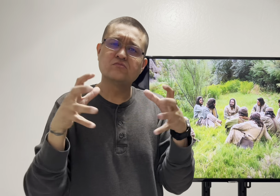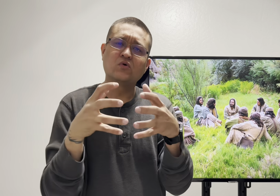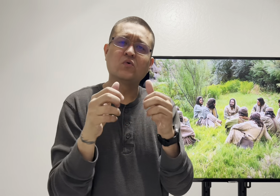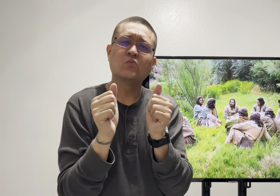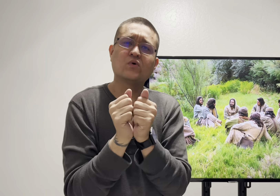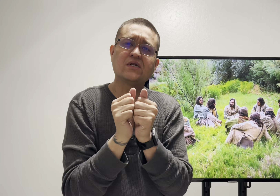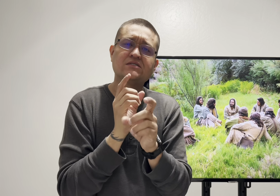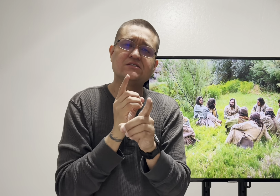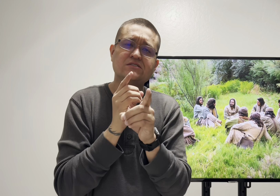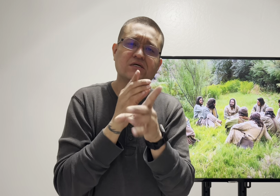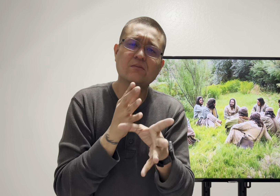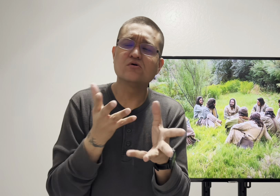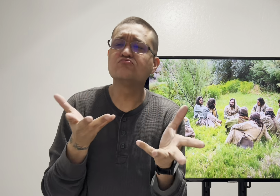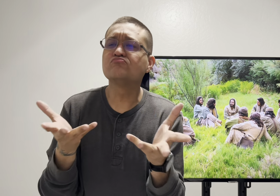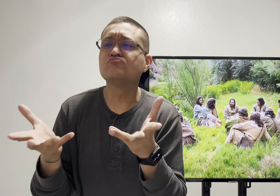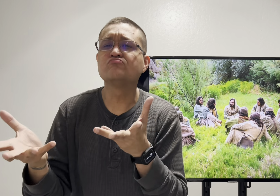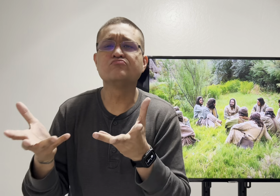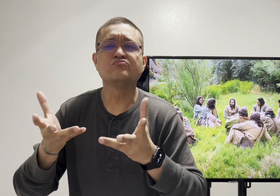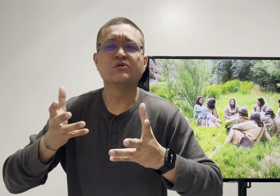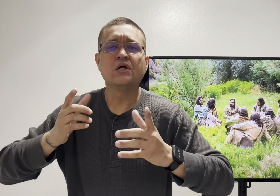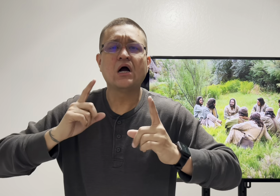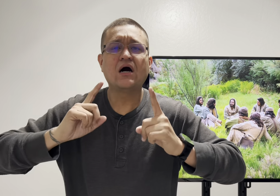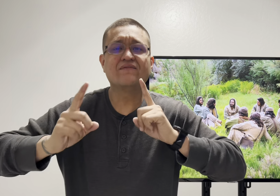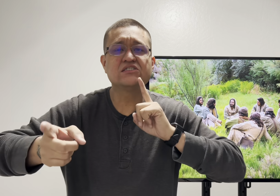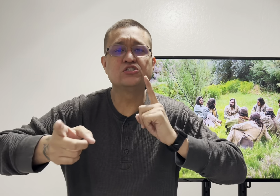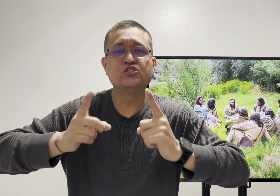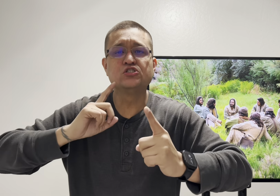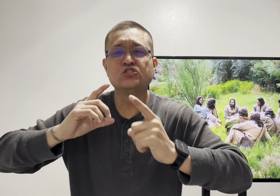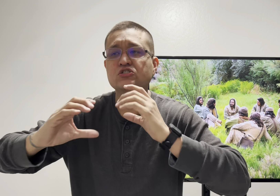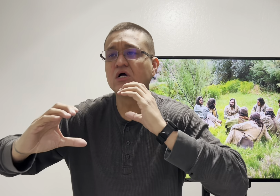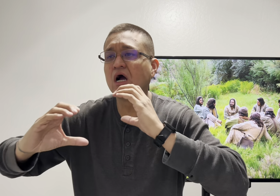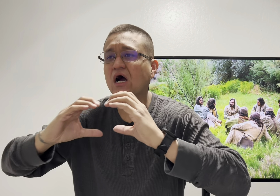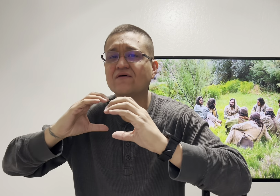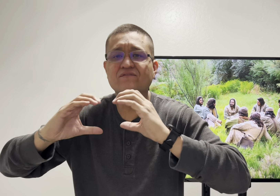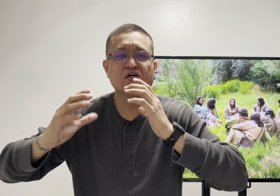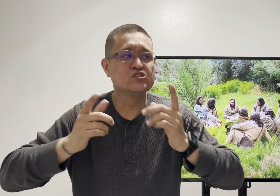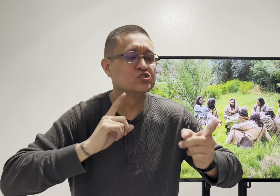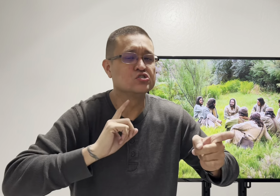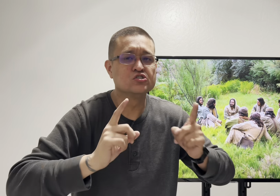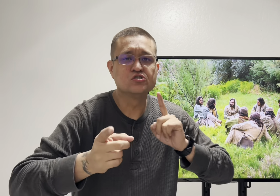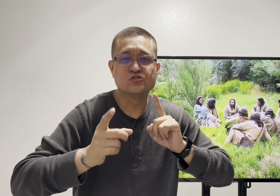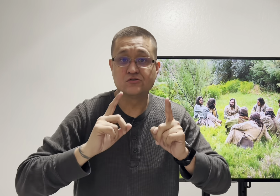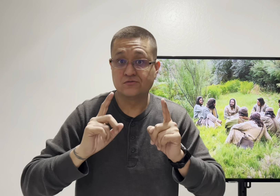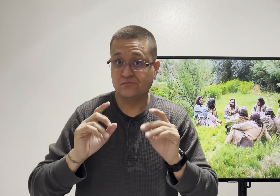This is a picture, you know, kind of to help us imagine when Jesus was on earth and he would have conversations.